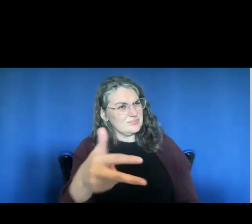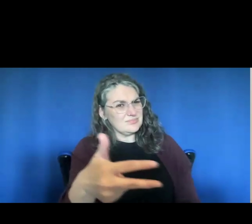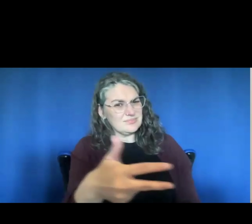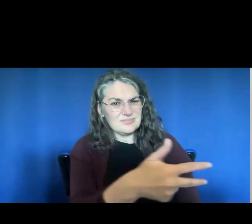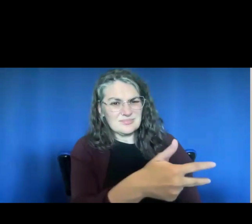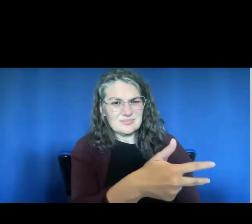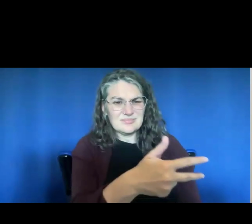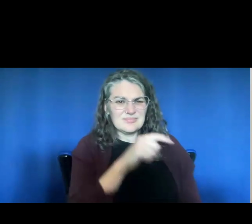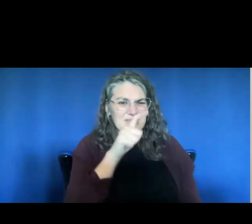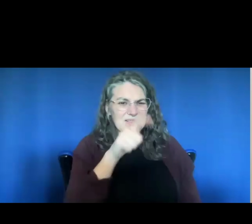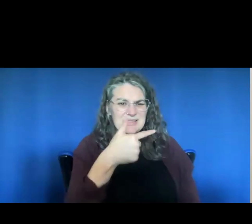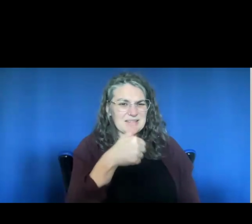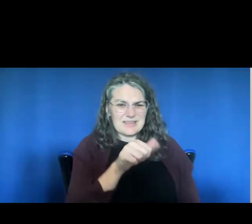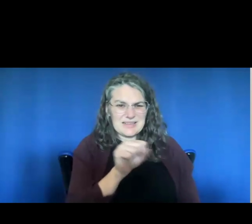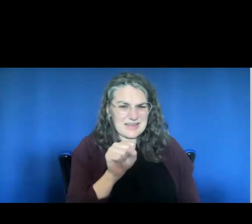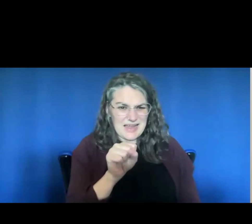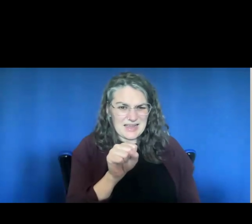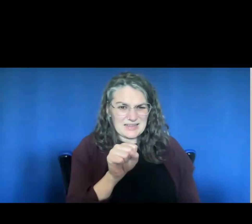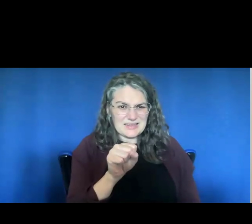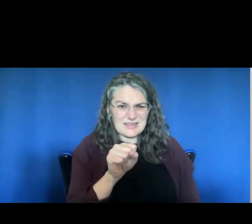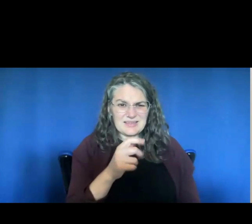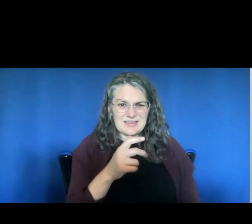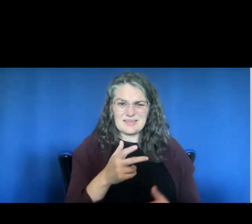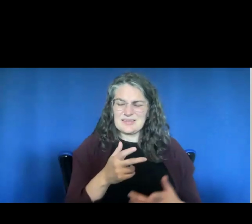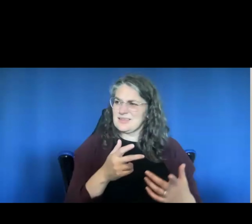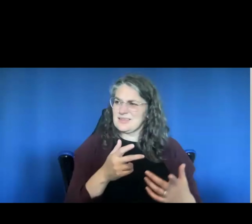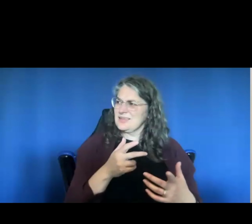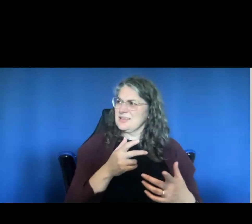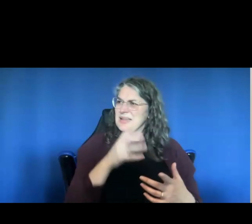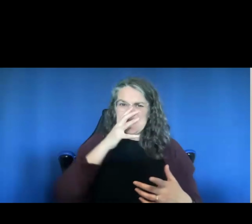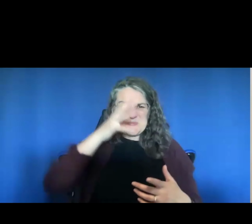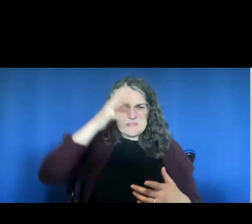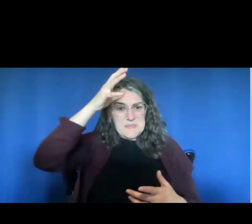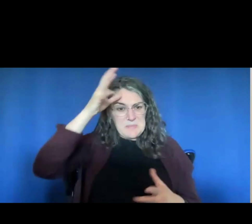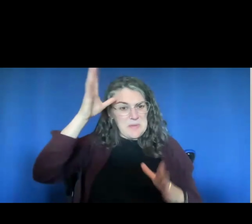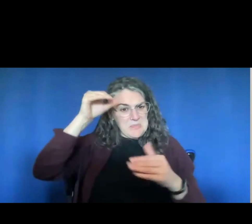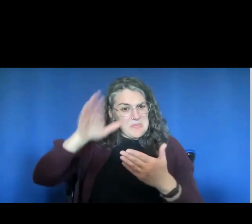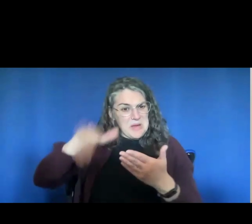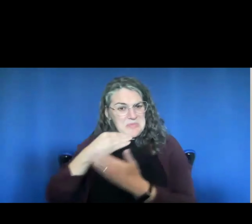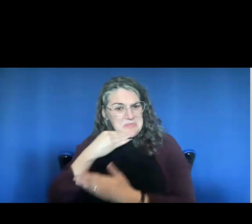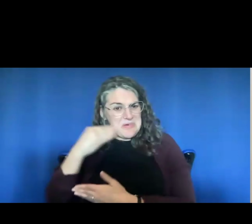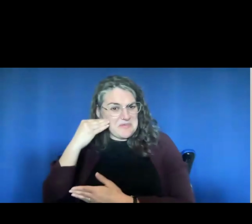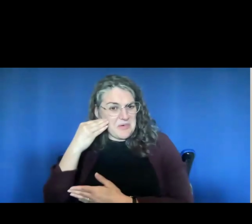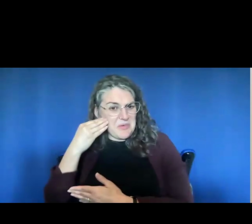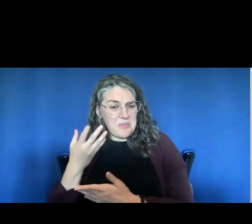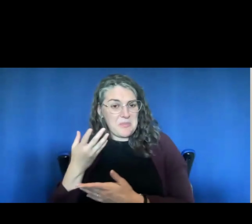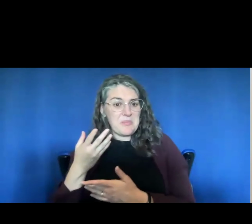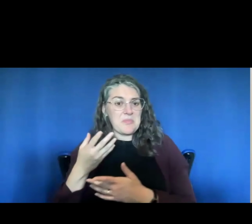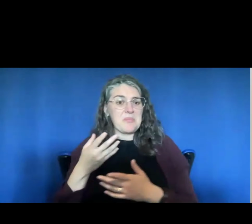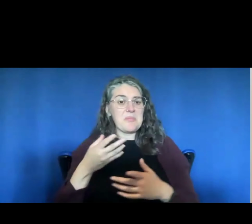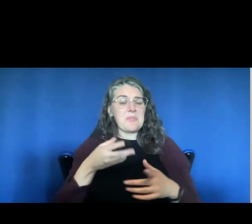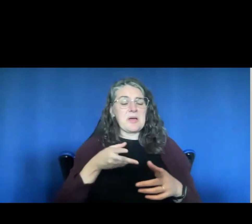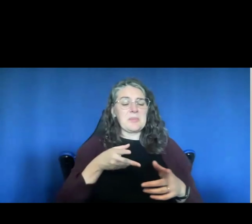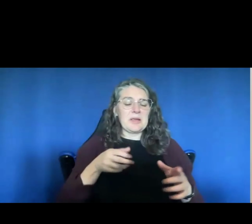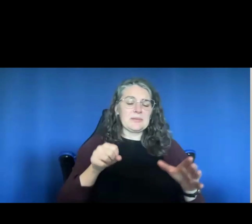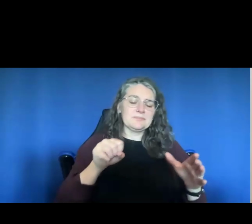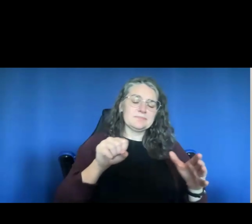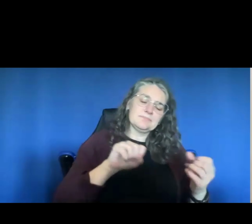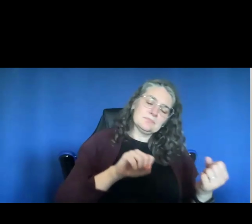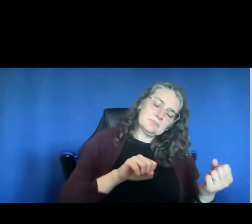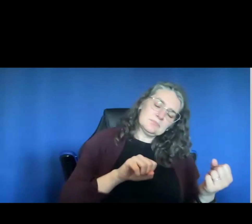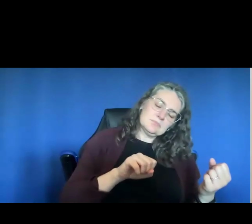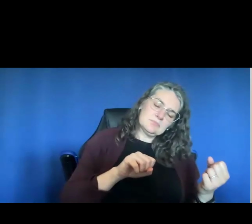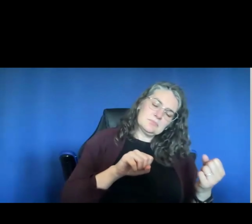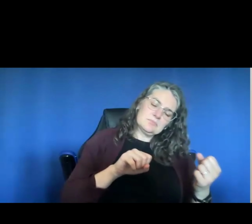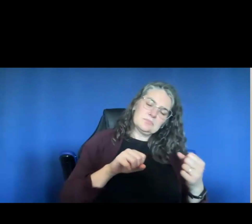home by now. The car stopped. Then Jim's hands were unzipping my jeans and inside.